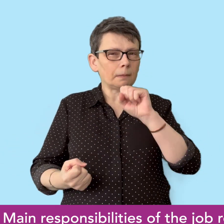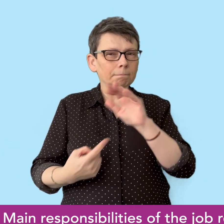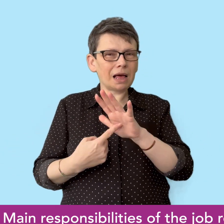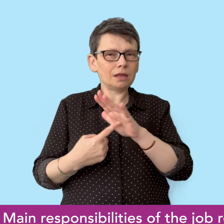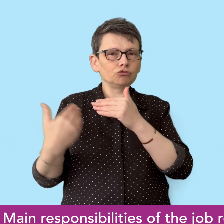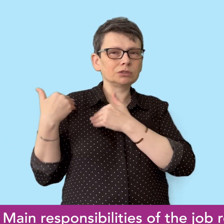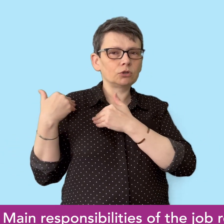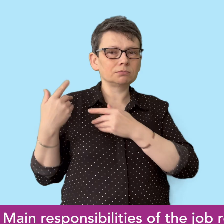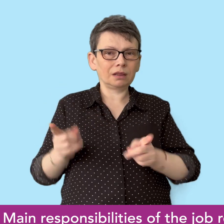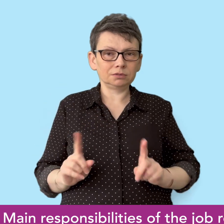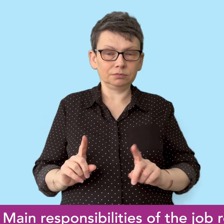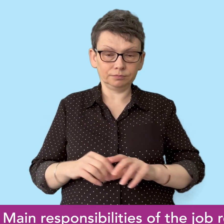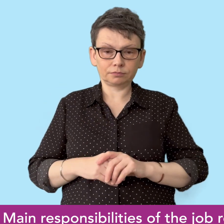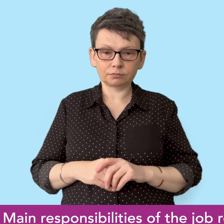Main responsibilities of the job role: